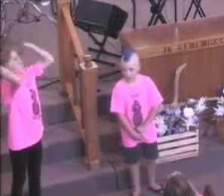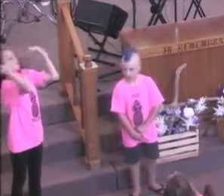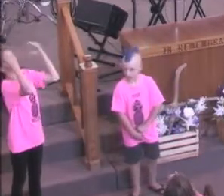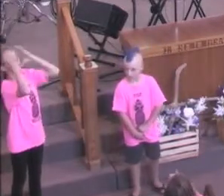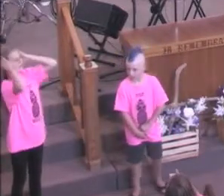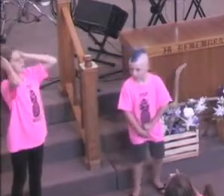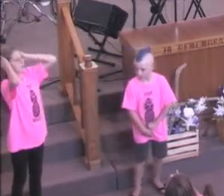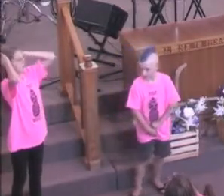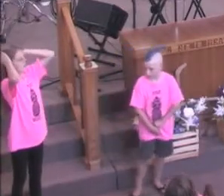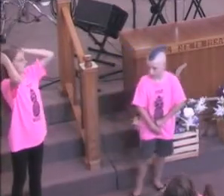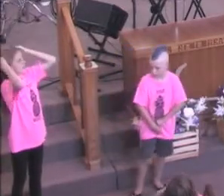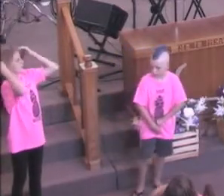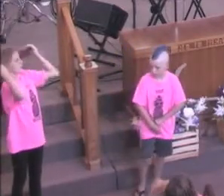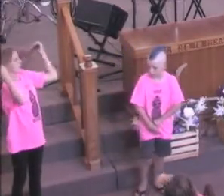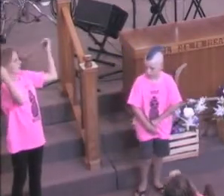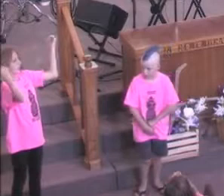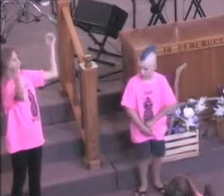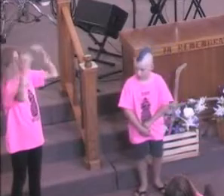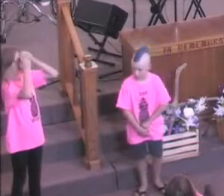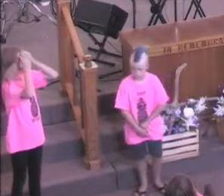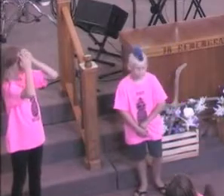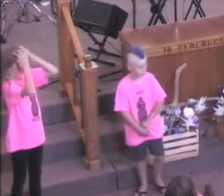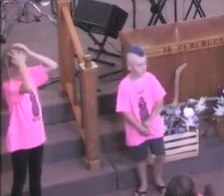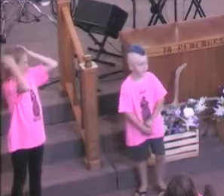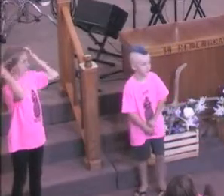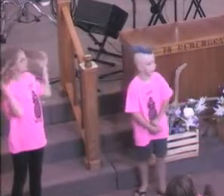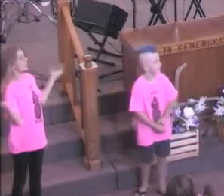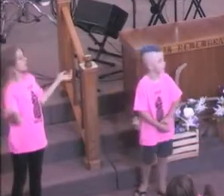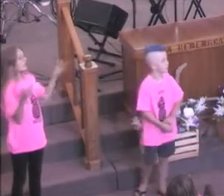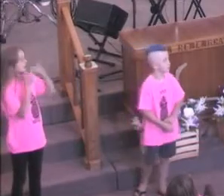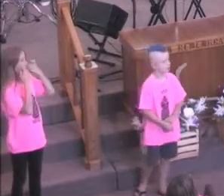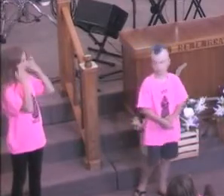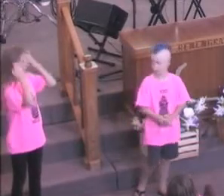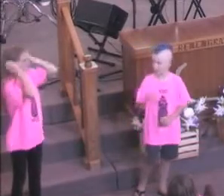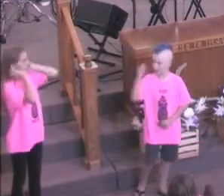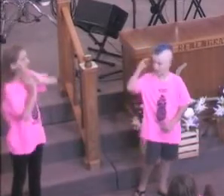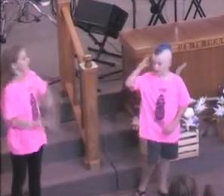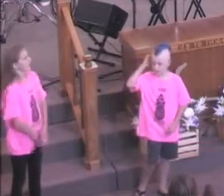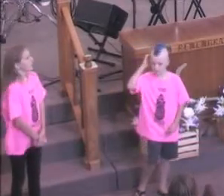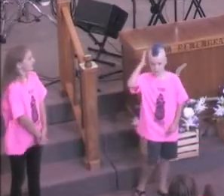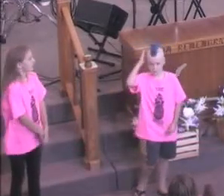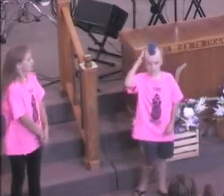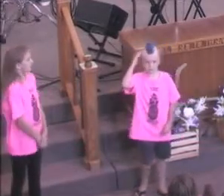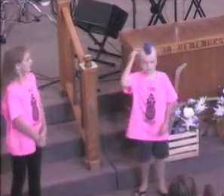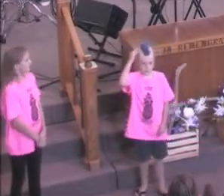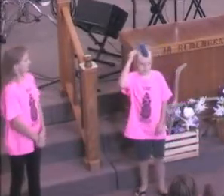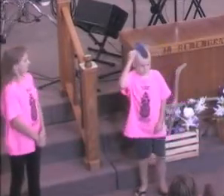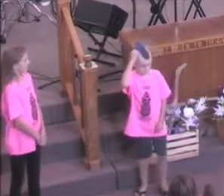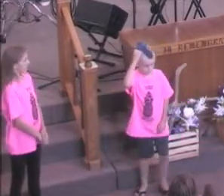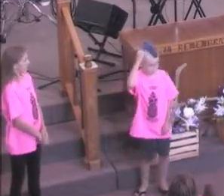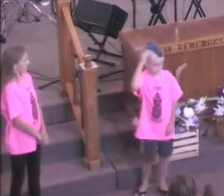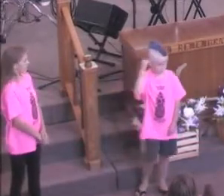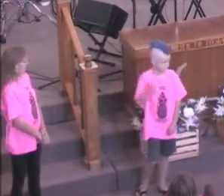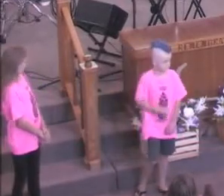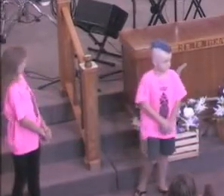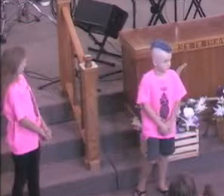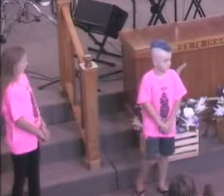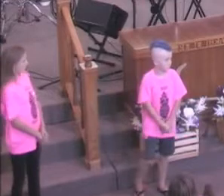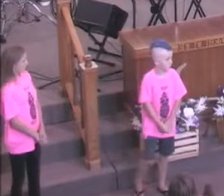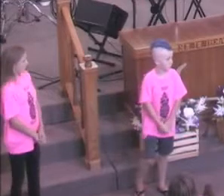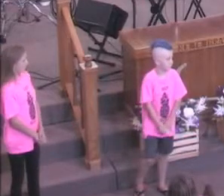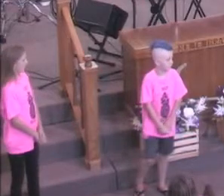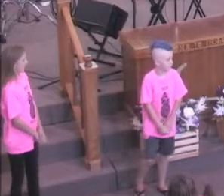It really matters to me because everyone say faith comes by hearing. These folks are hearing with their eyes.